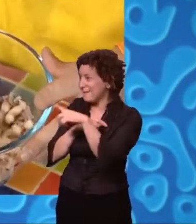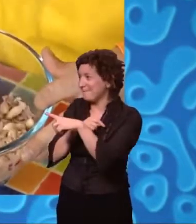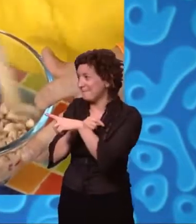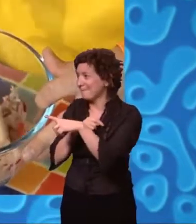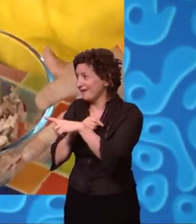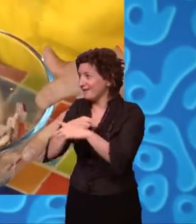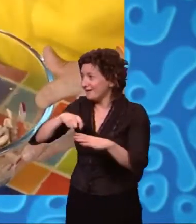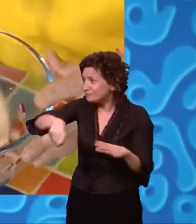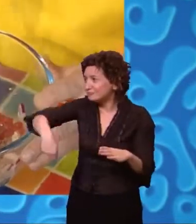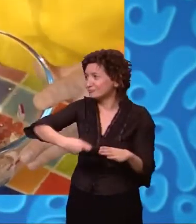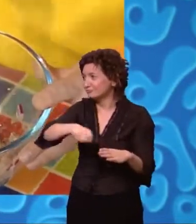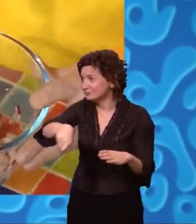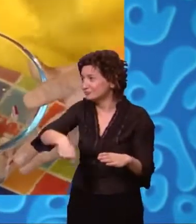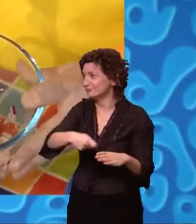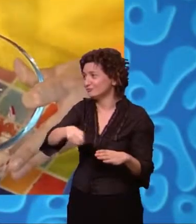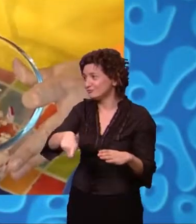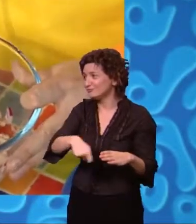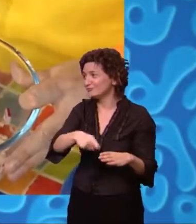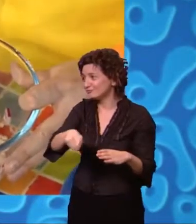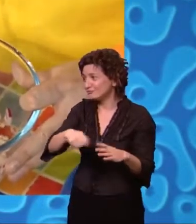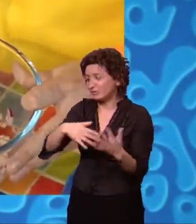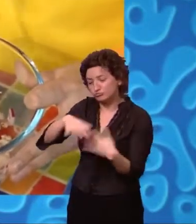And once we've done that,